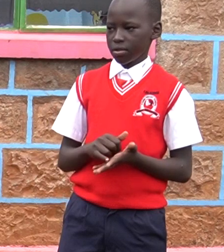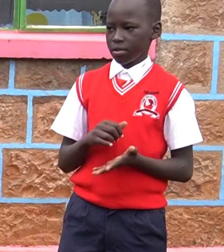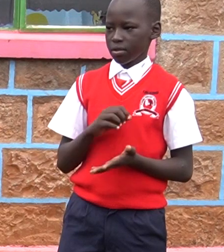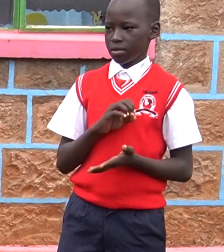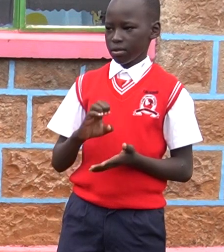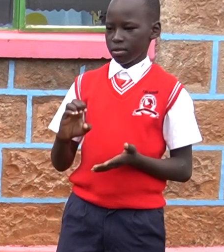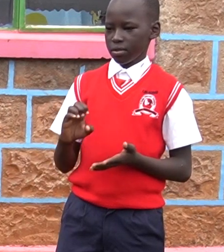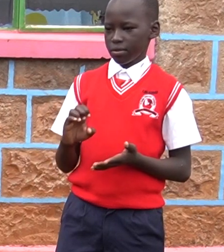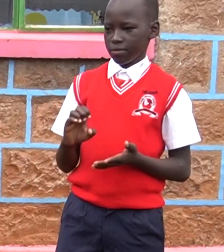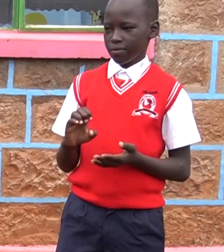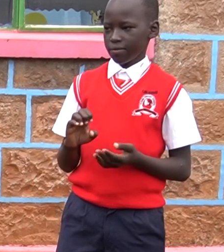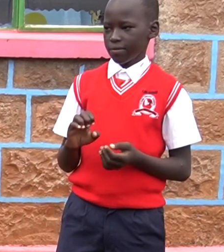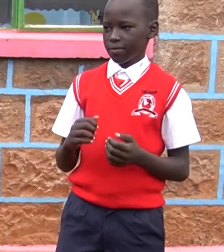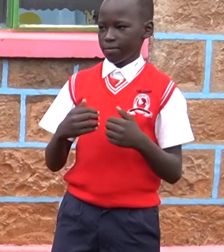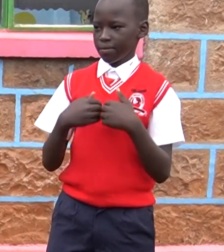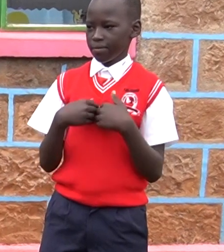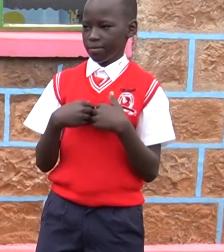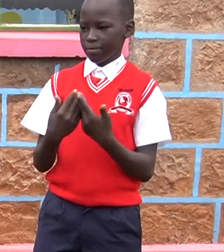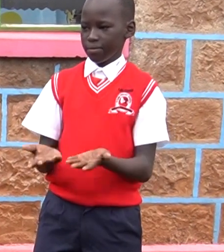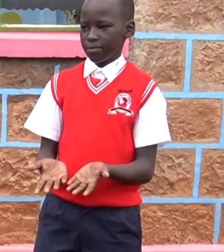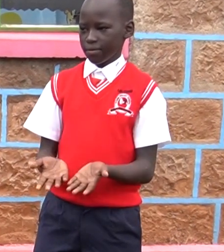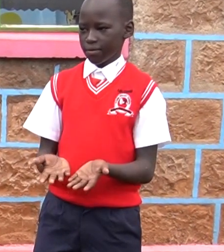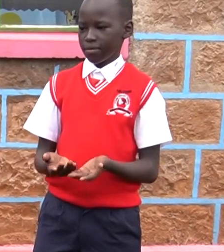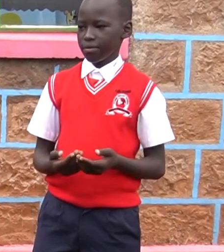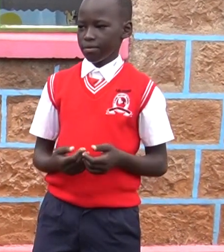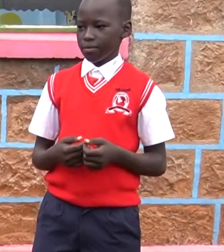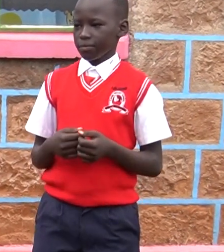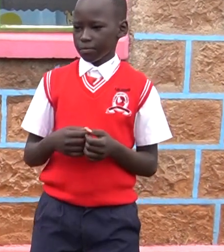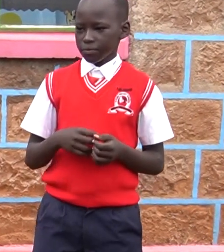that he gave